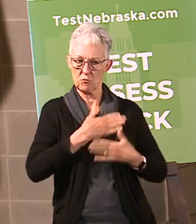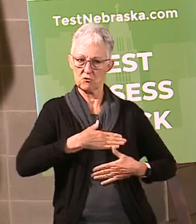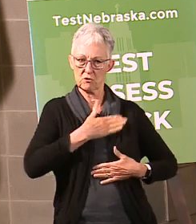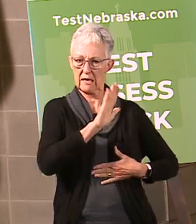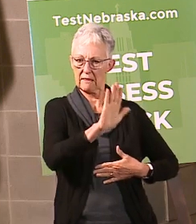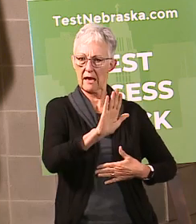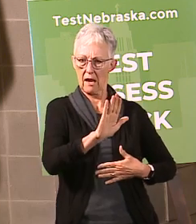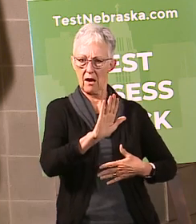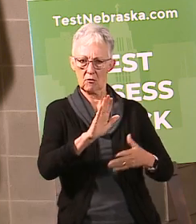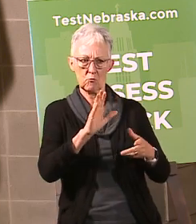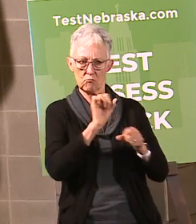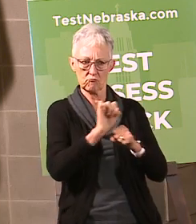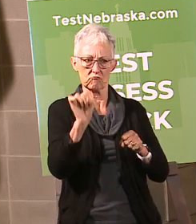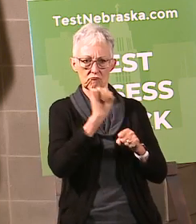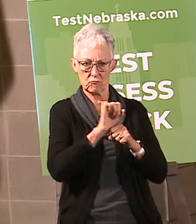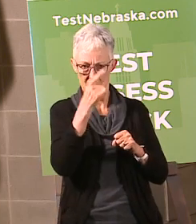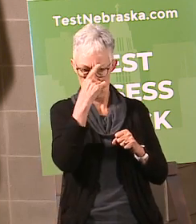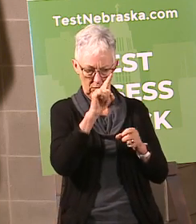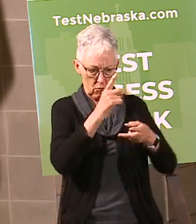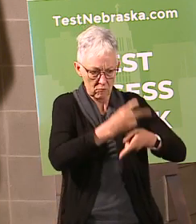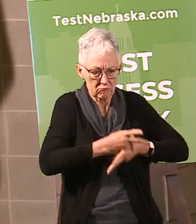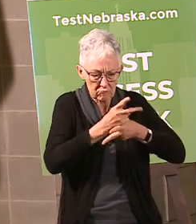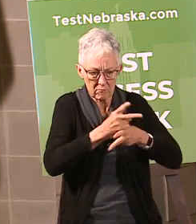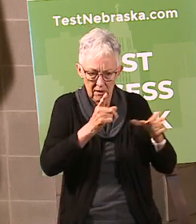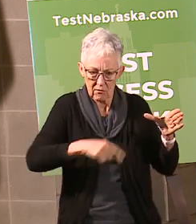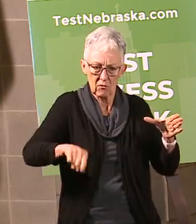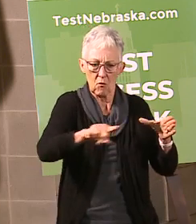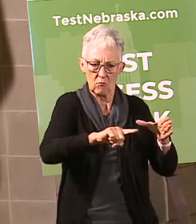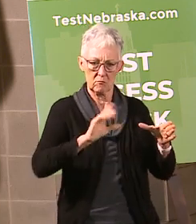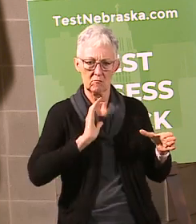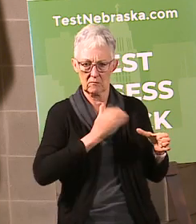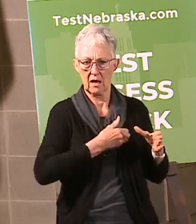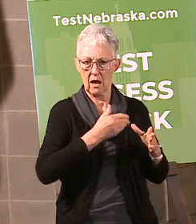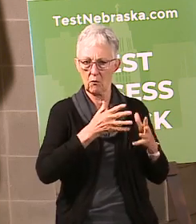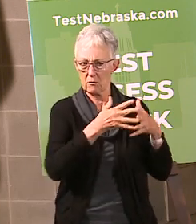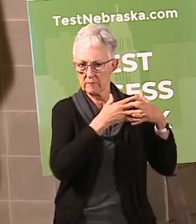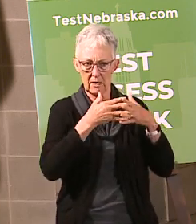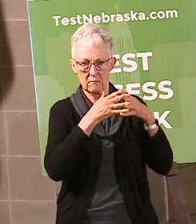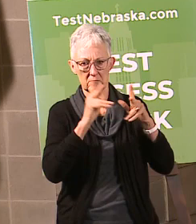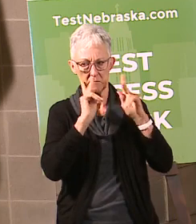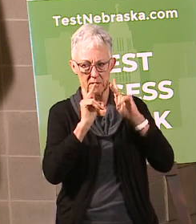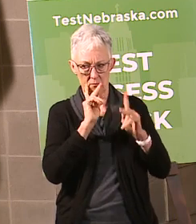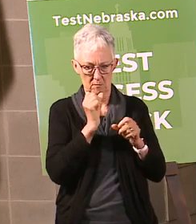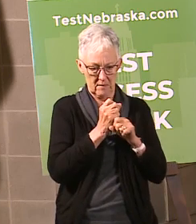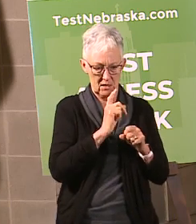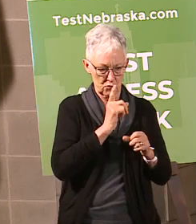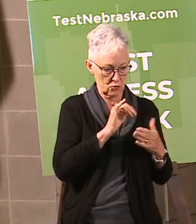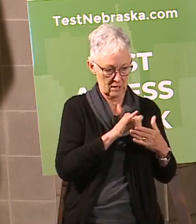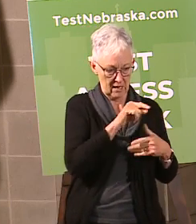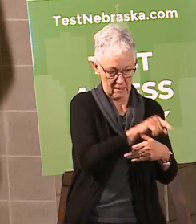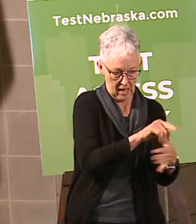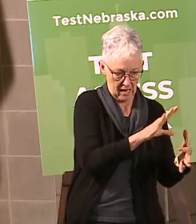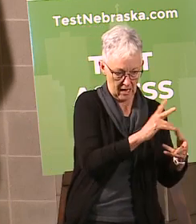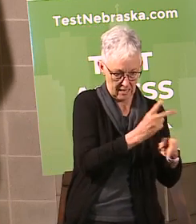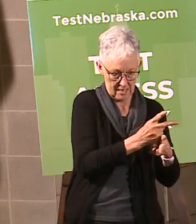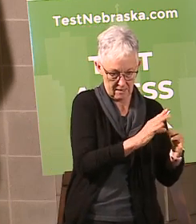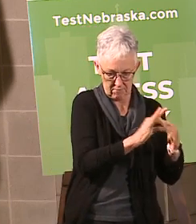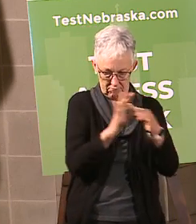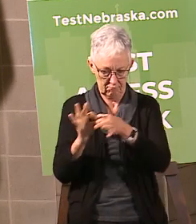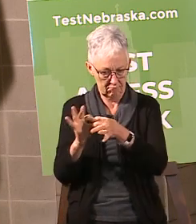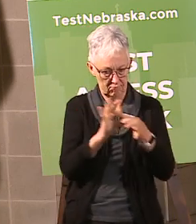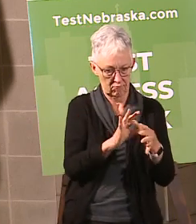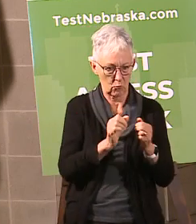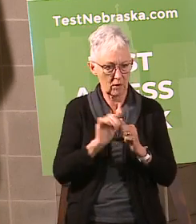in caring for these Americans, for making sure that they're connecting those Americans with their families in whatever way that looks like, similar